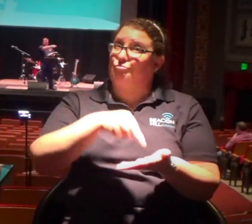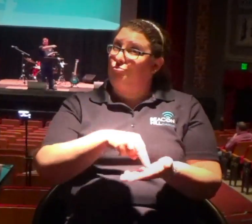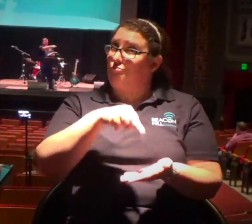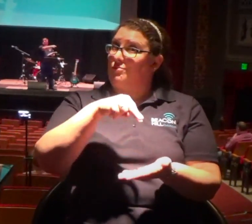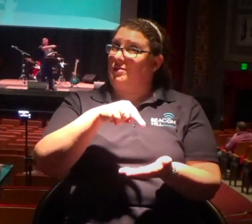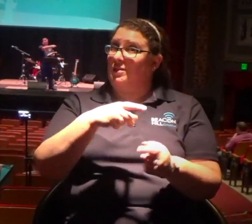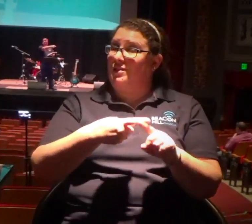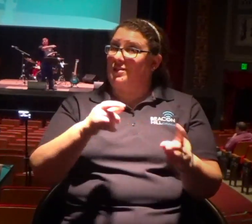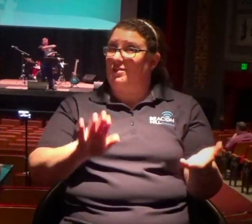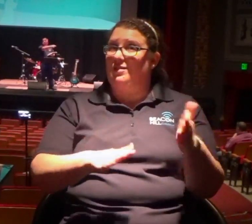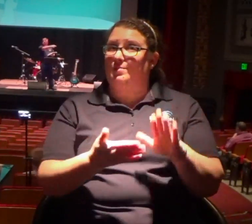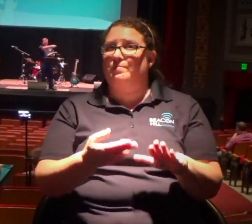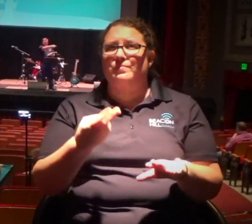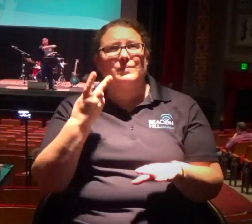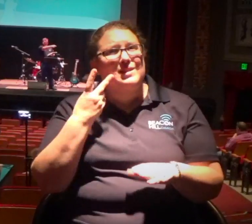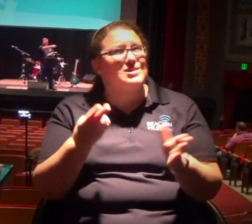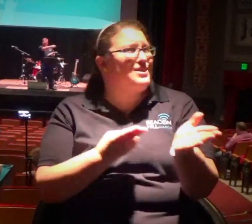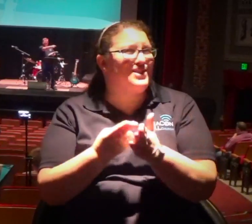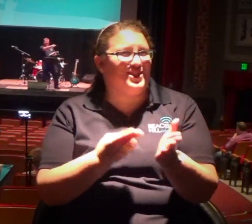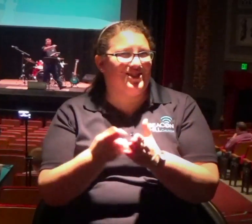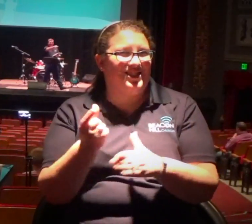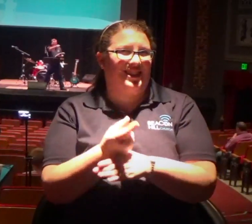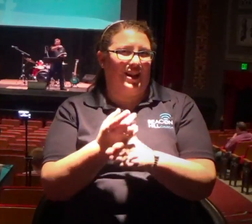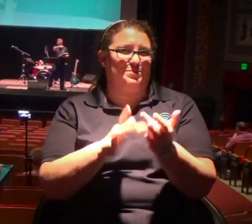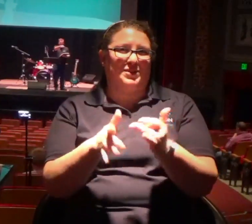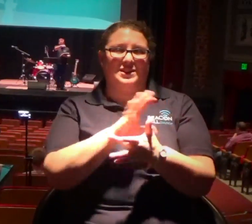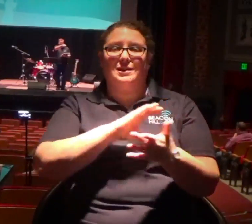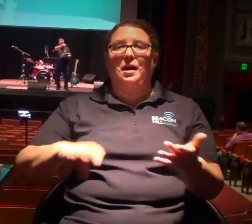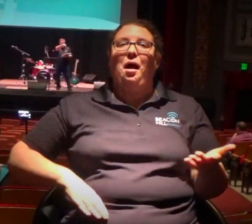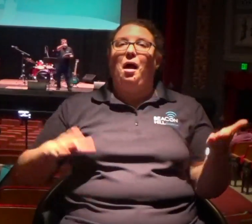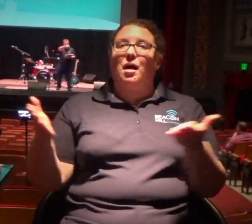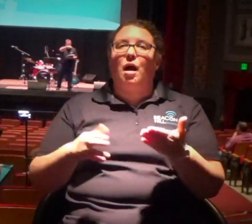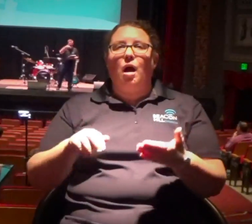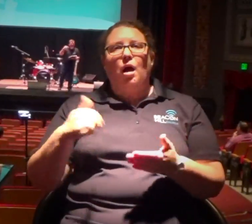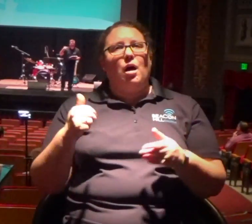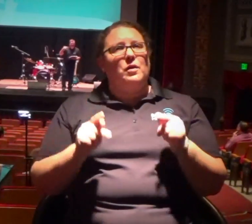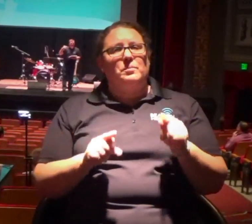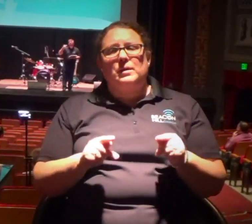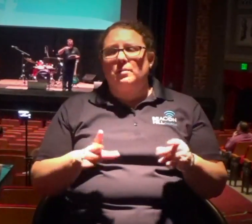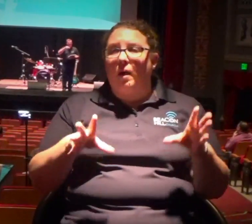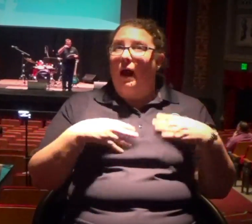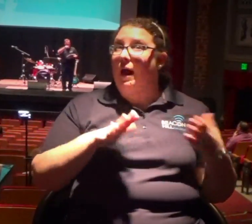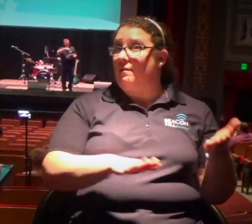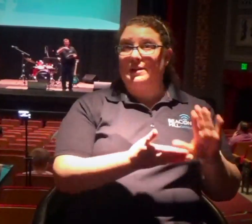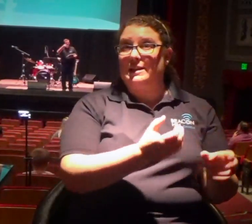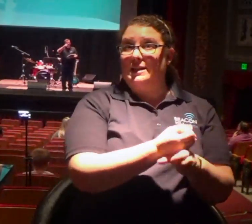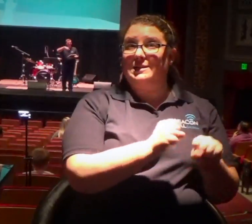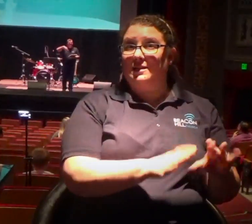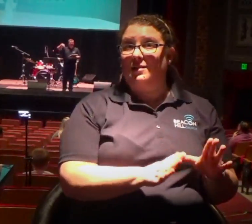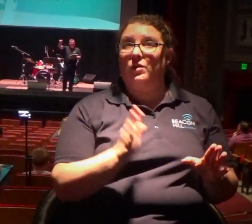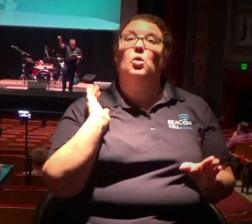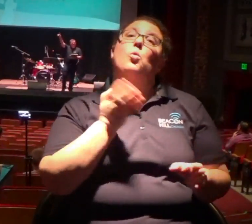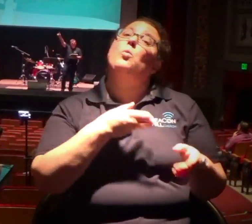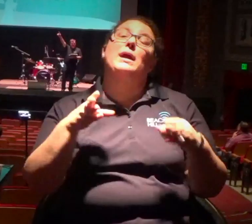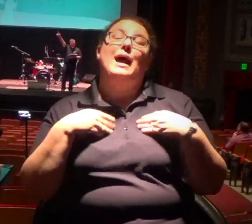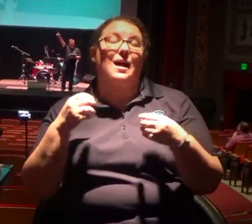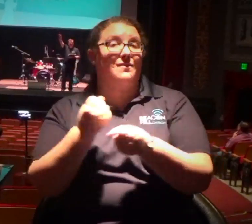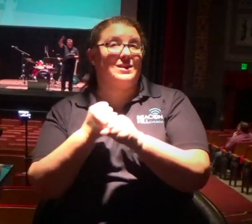the truth of the gospel of Jesus Christ here? See, while other people have a dead Savior, we have a Savior who is not dead but alive,